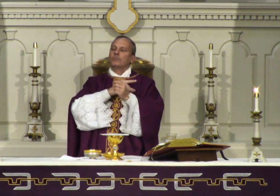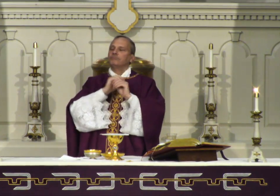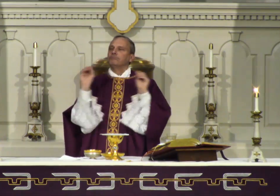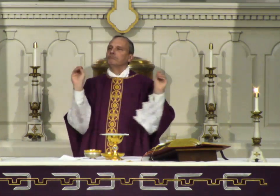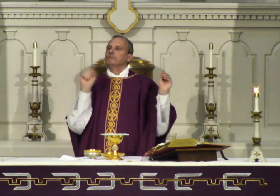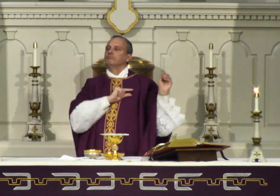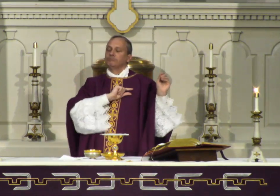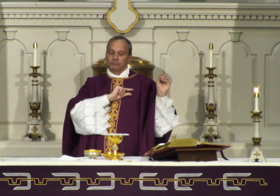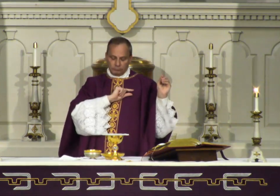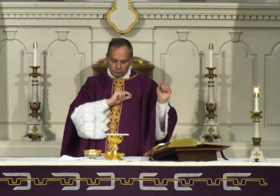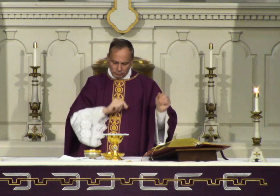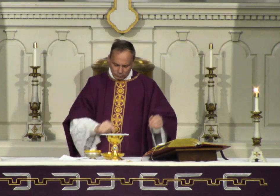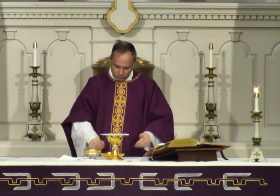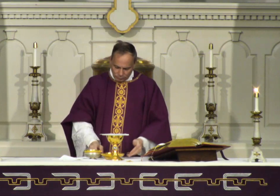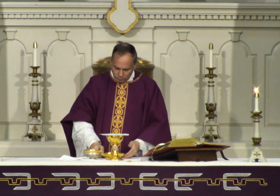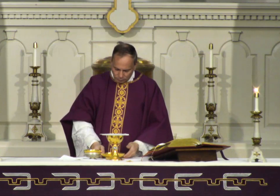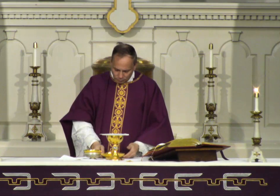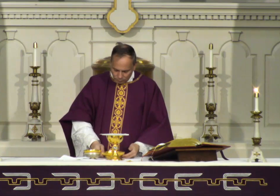heart.